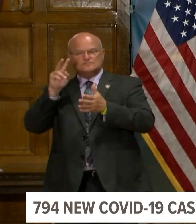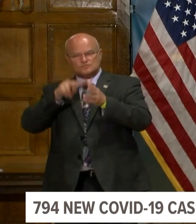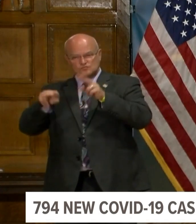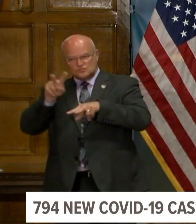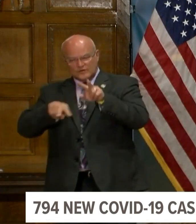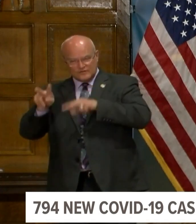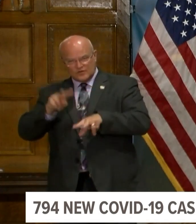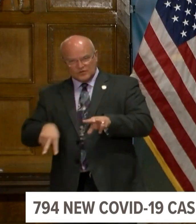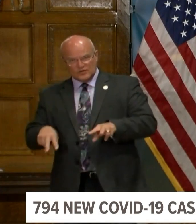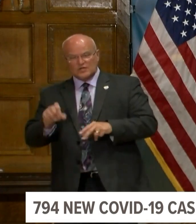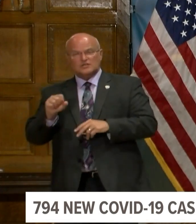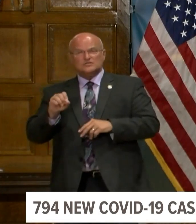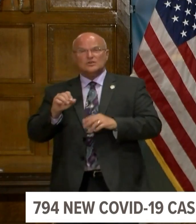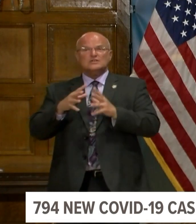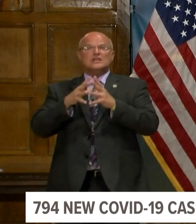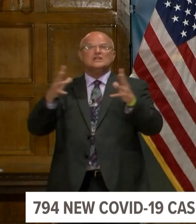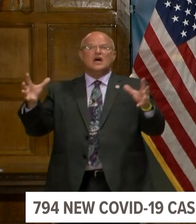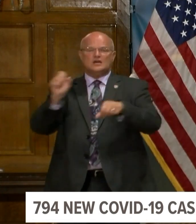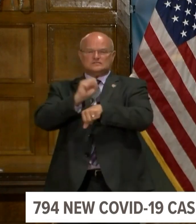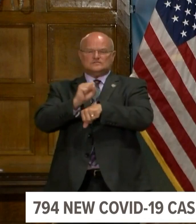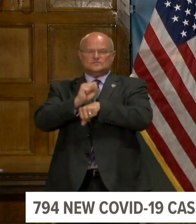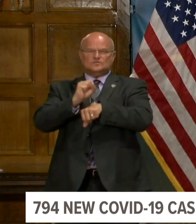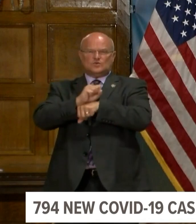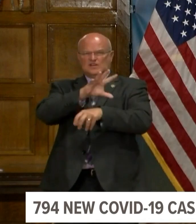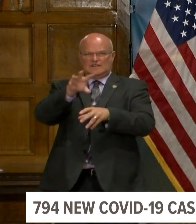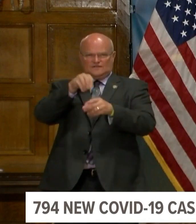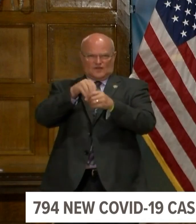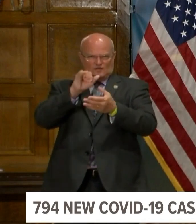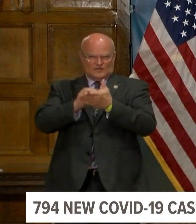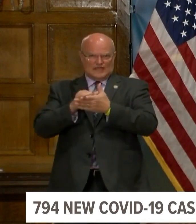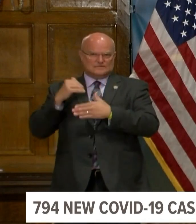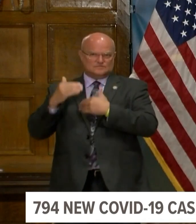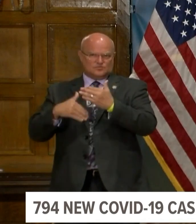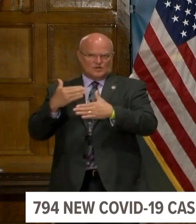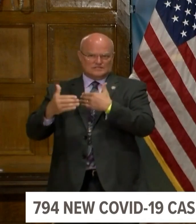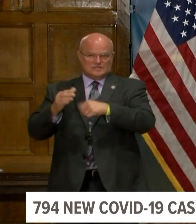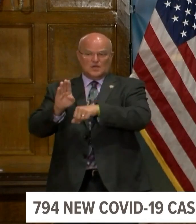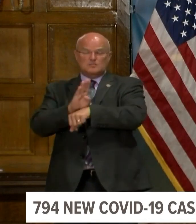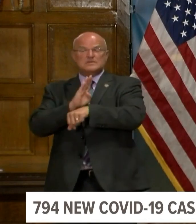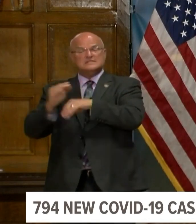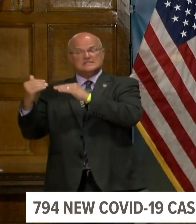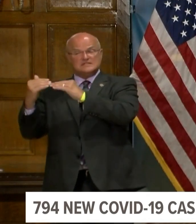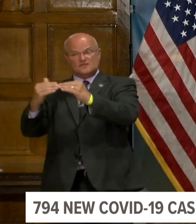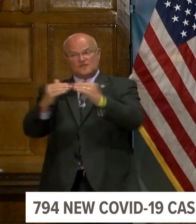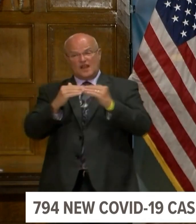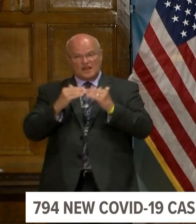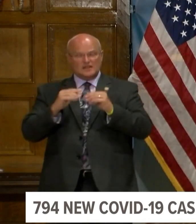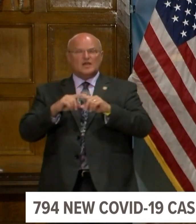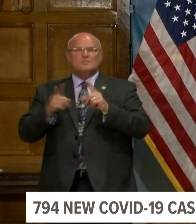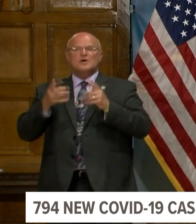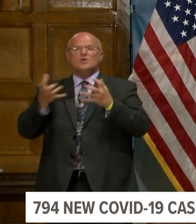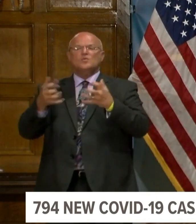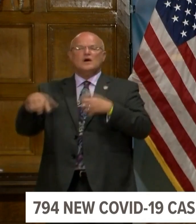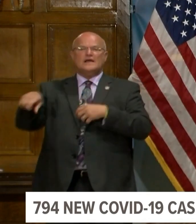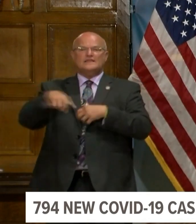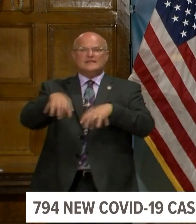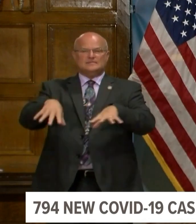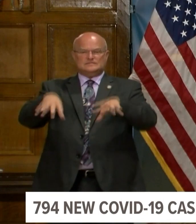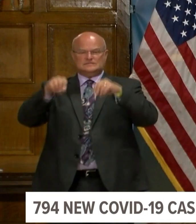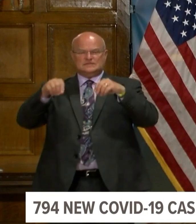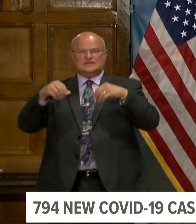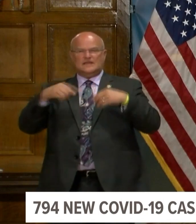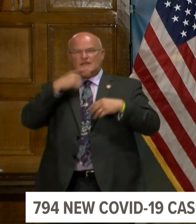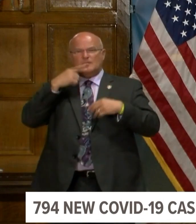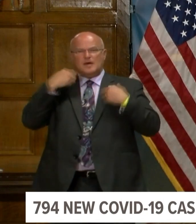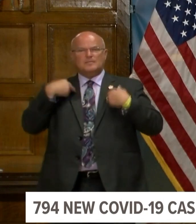reviewed. And so there's a lot of work in that, a lot of process. You want to treat businesses fairly, but you also want them to take the public